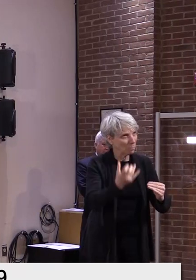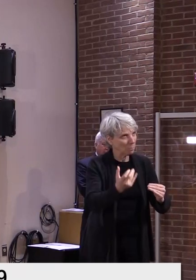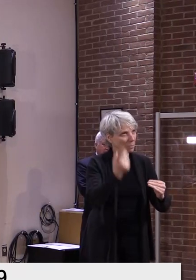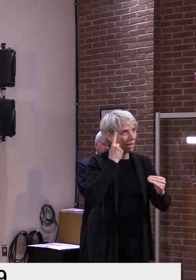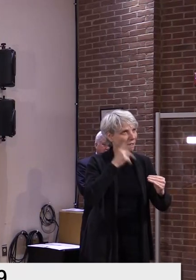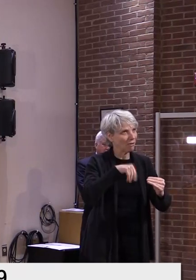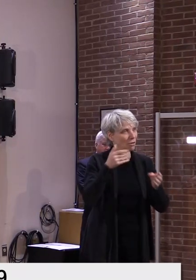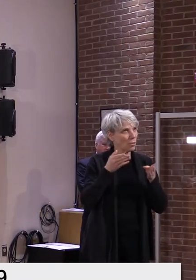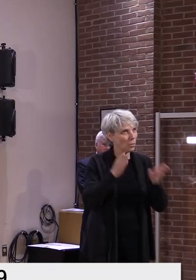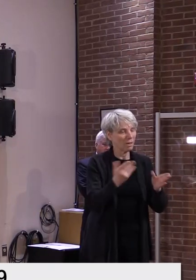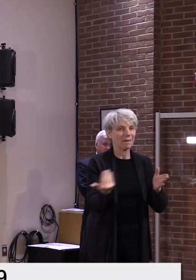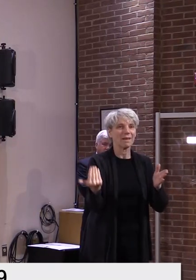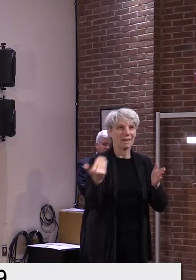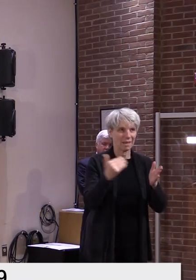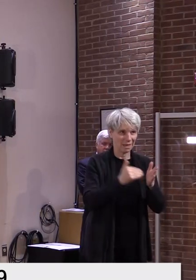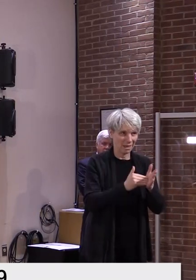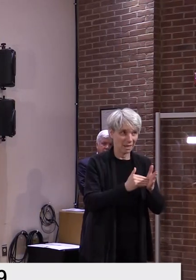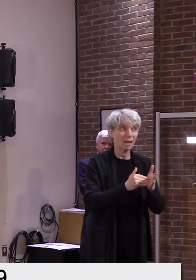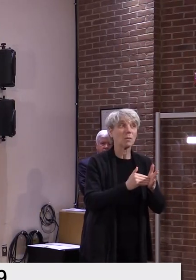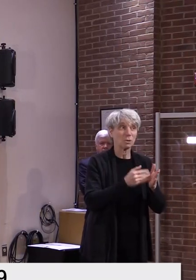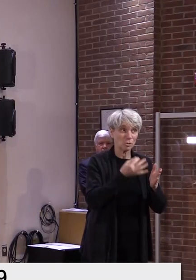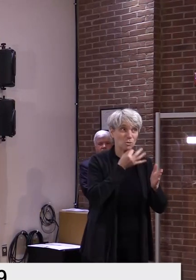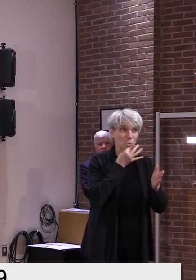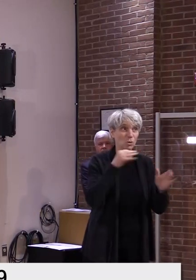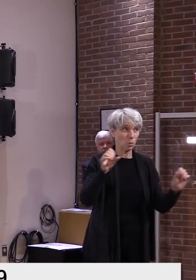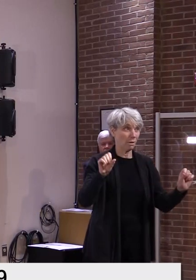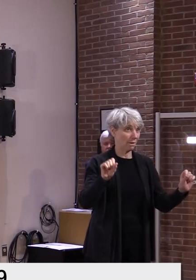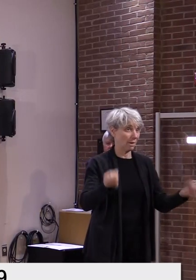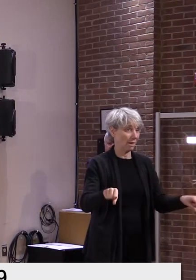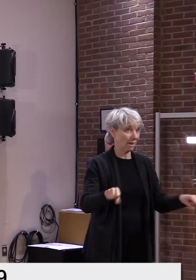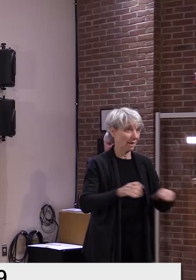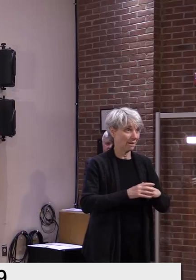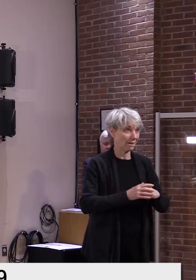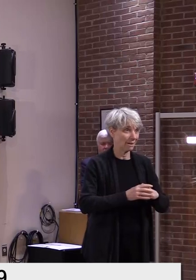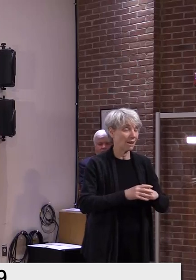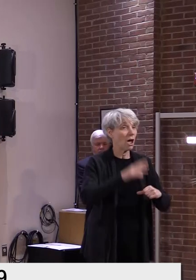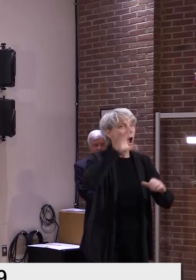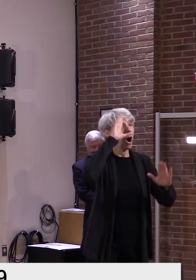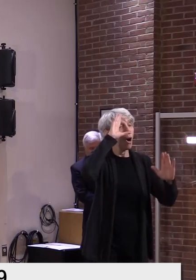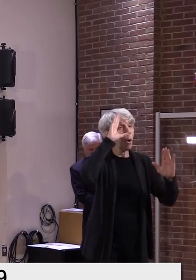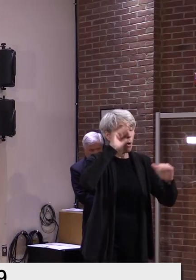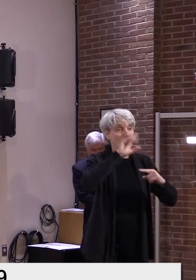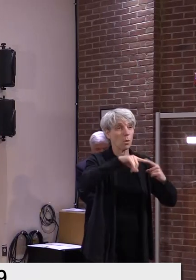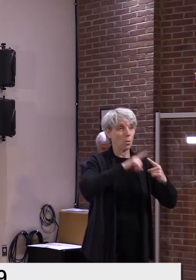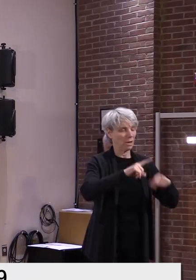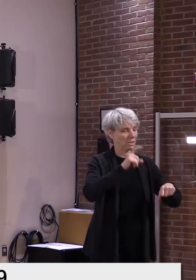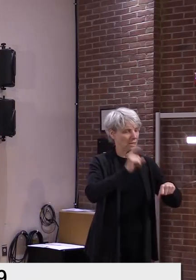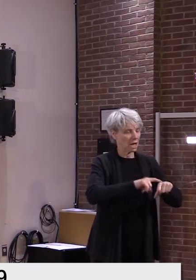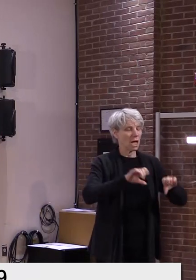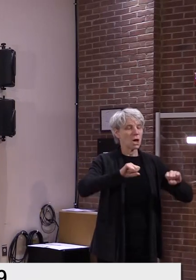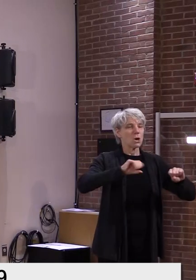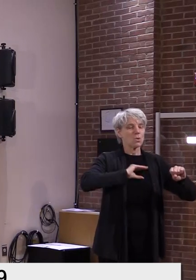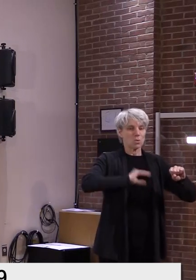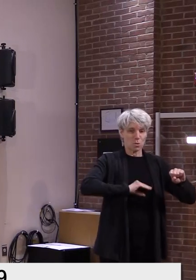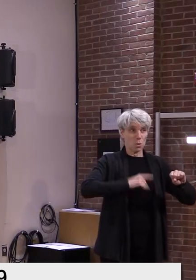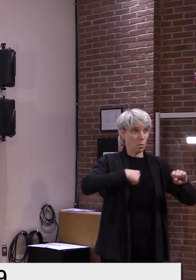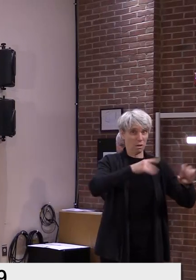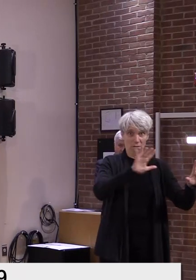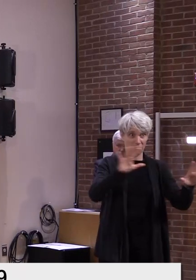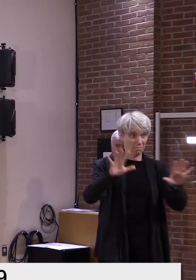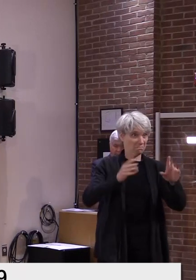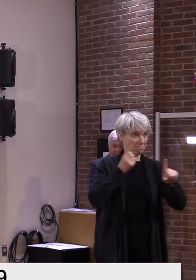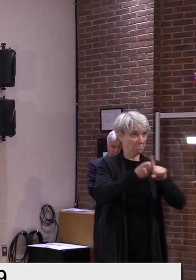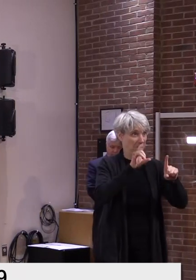of the pandemic restrictions possible. But when the final lifting of these restrictions and recommendations do arrive,